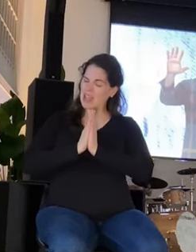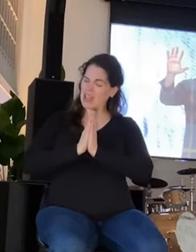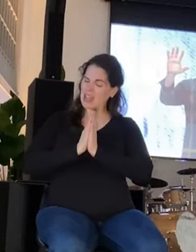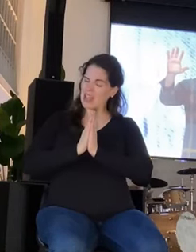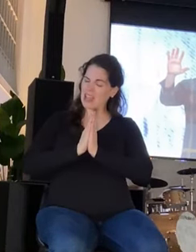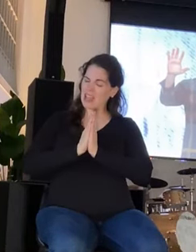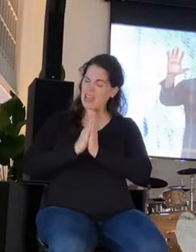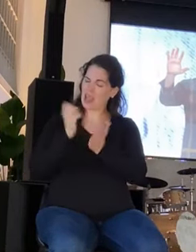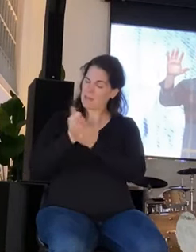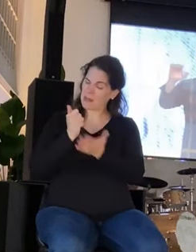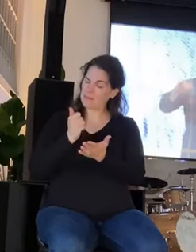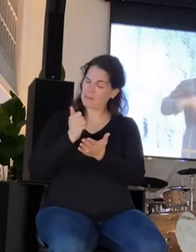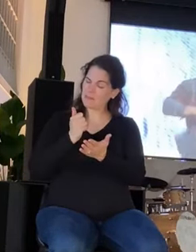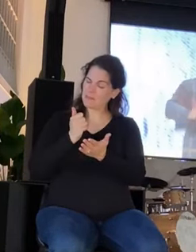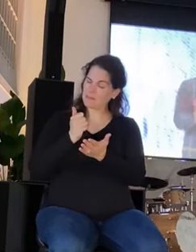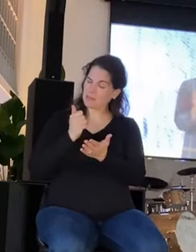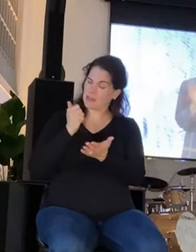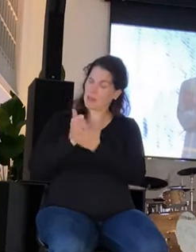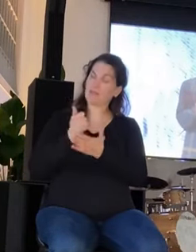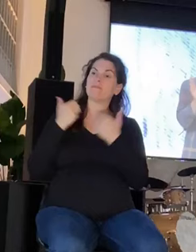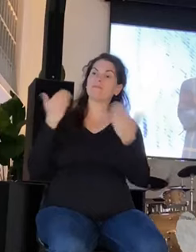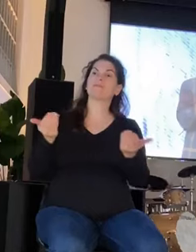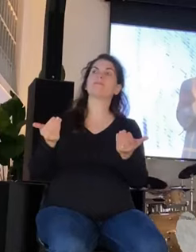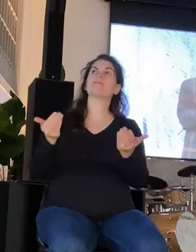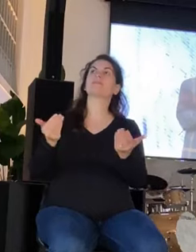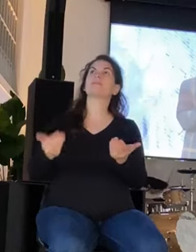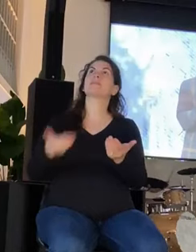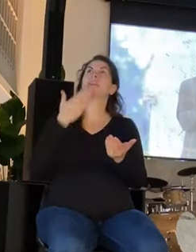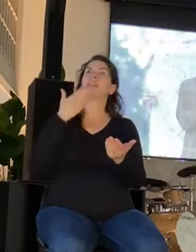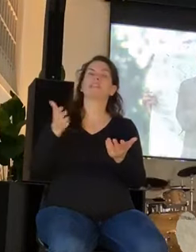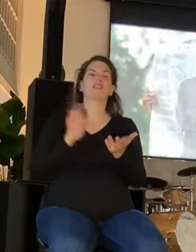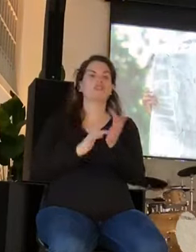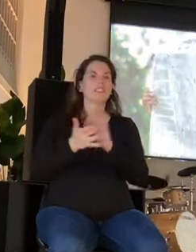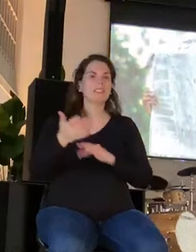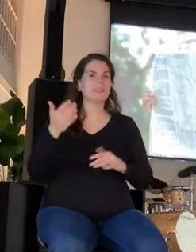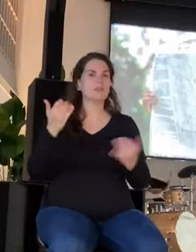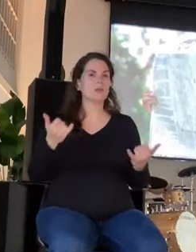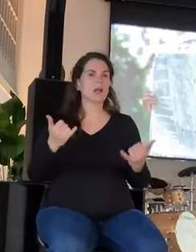suffering. Amen. Come on, let's give Jesus a great hand.